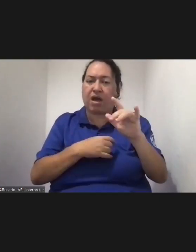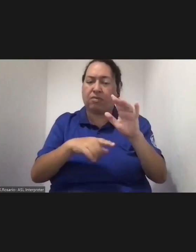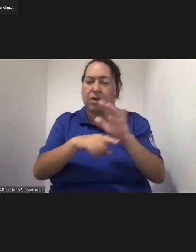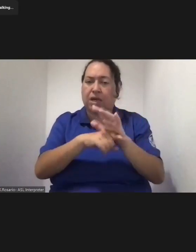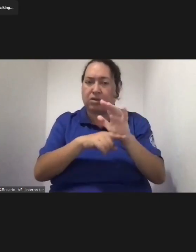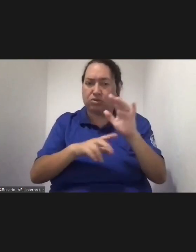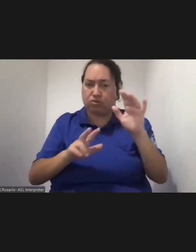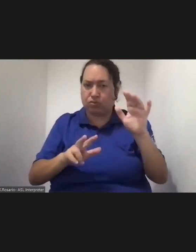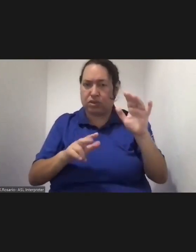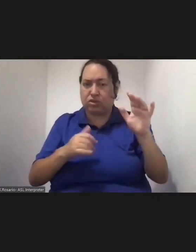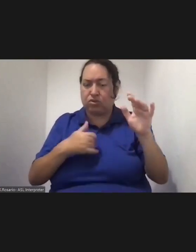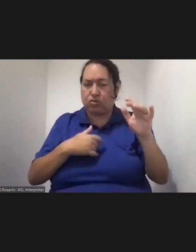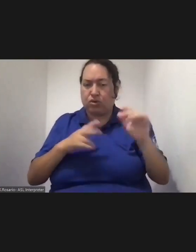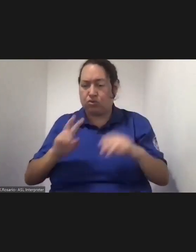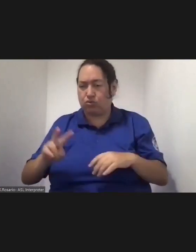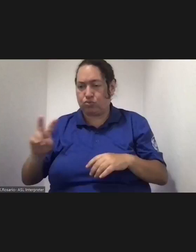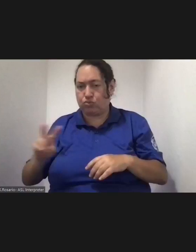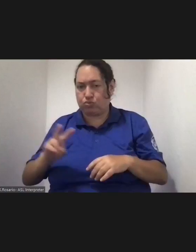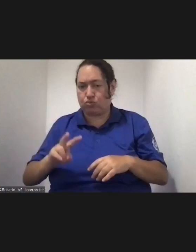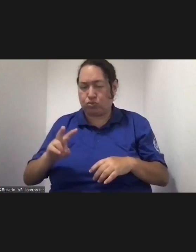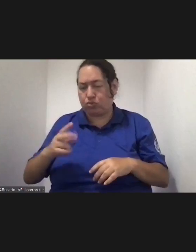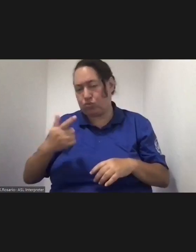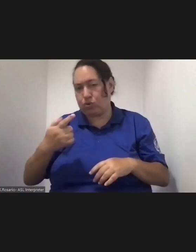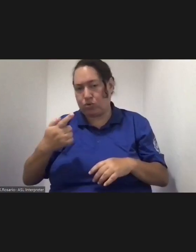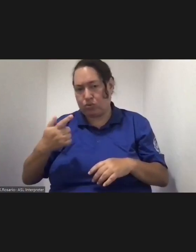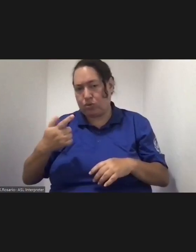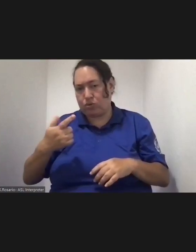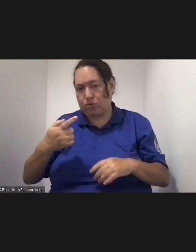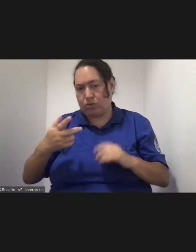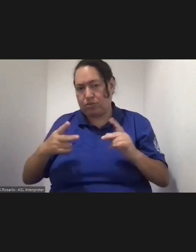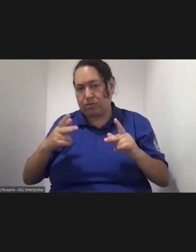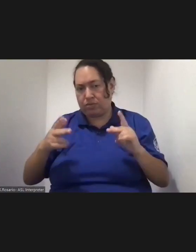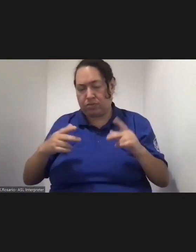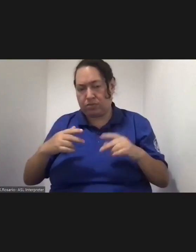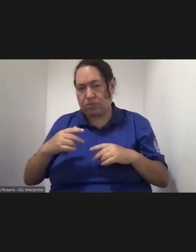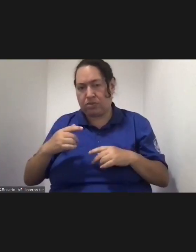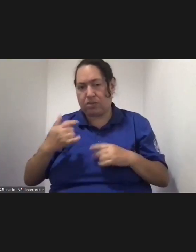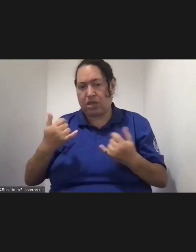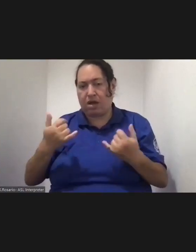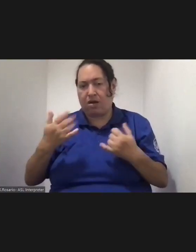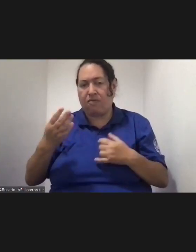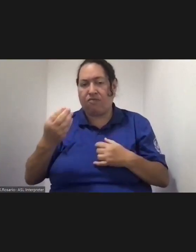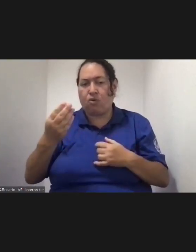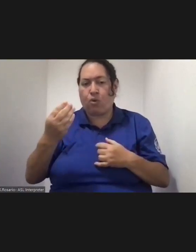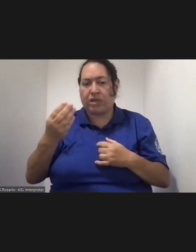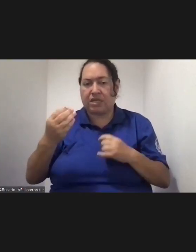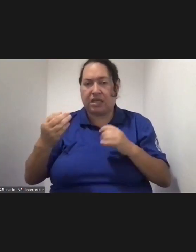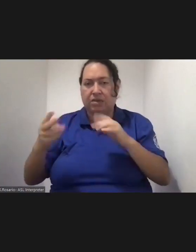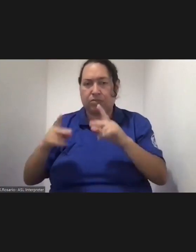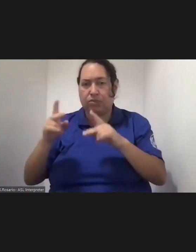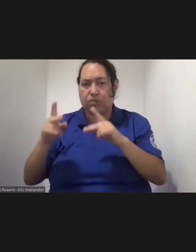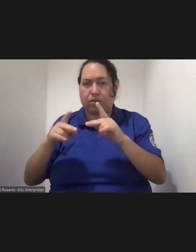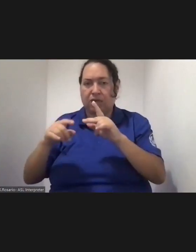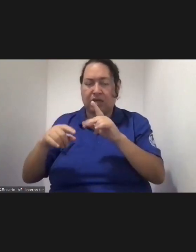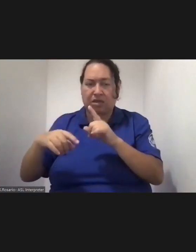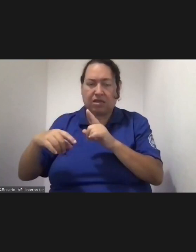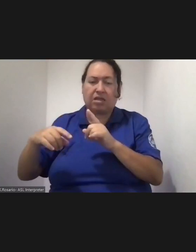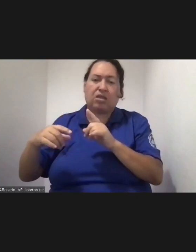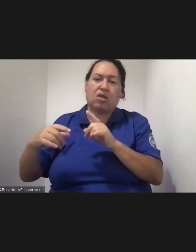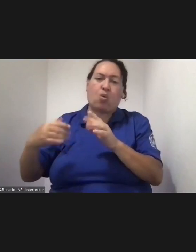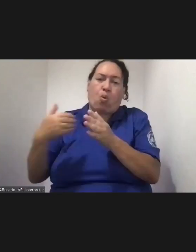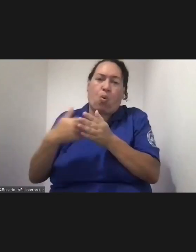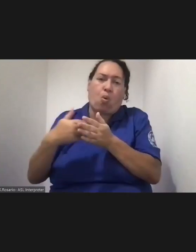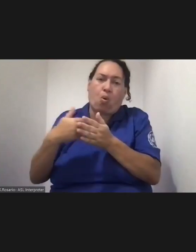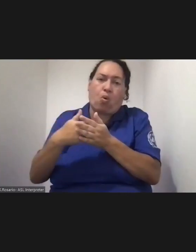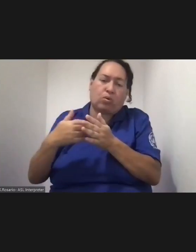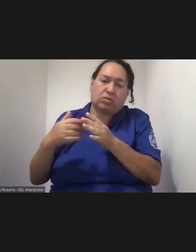individuals. Right. Out of the 21, 14 of them who were also identified as close contacts